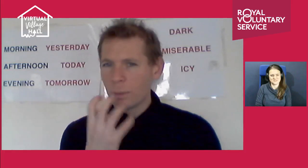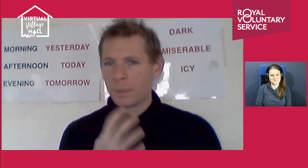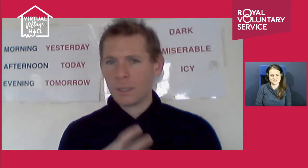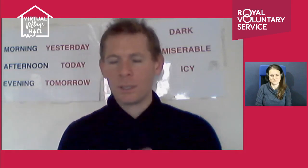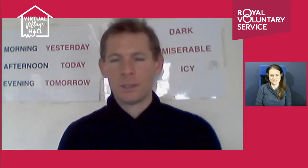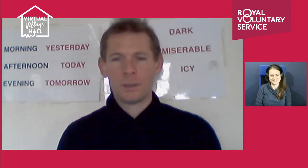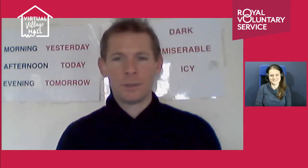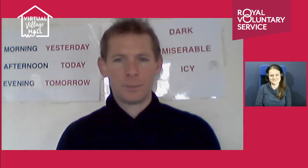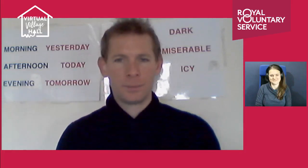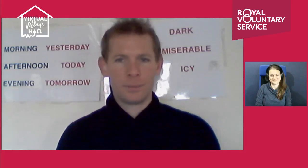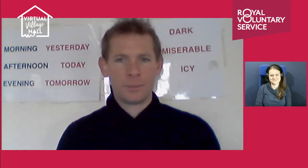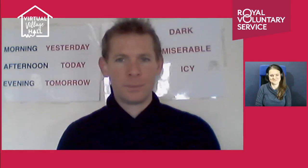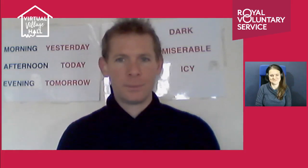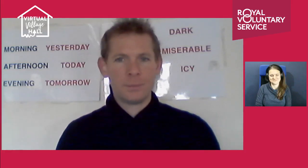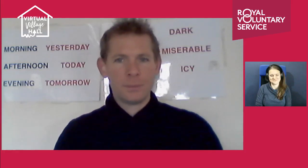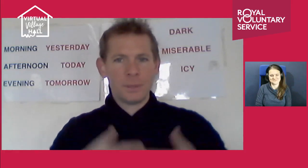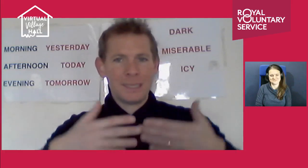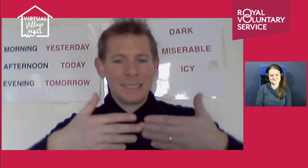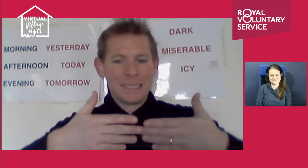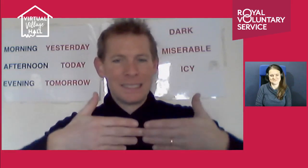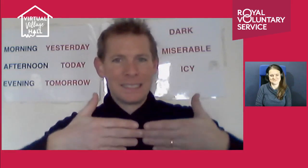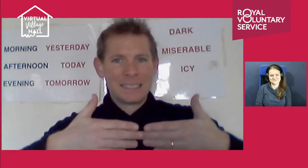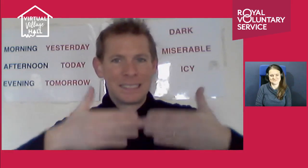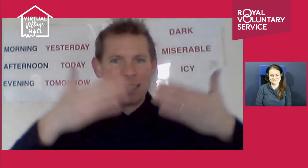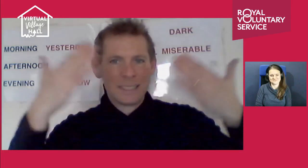Ugh, miserable.